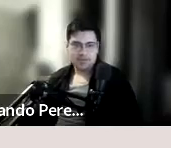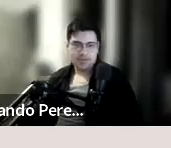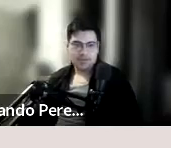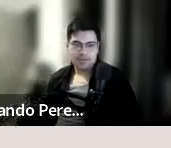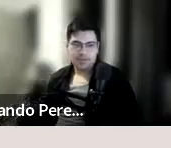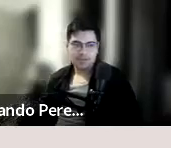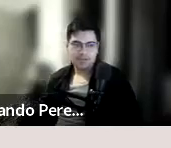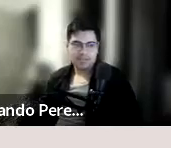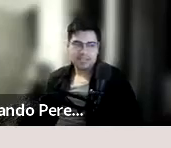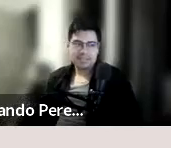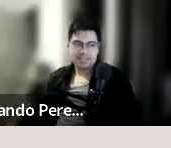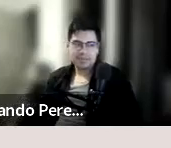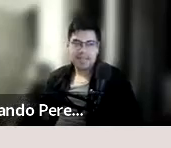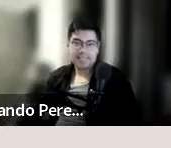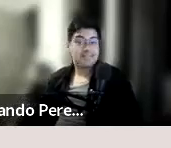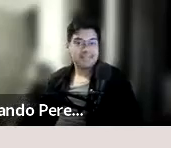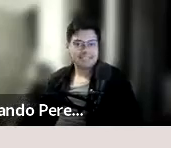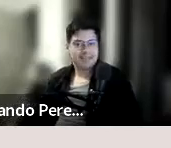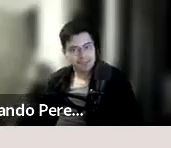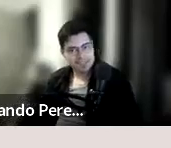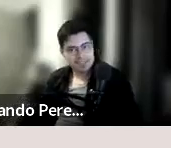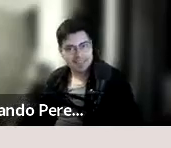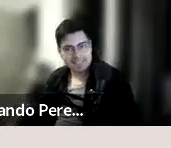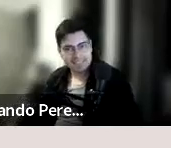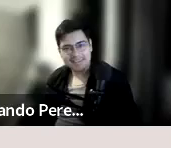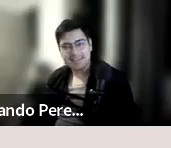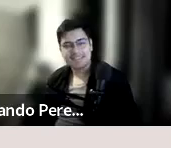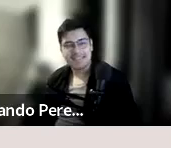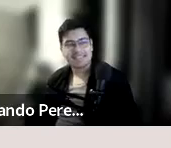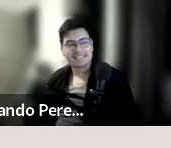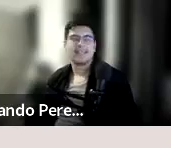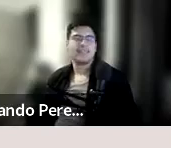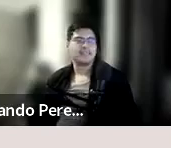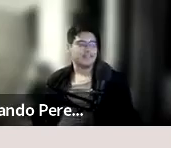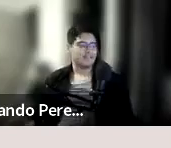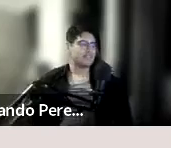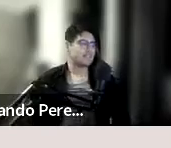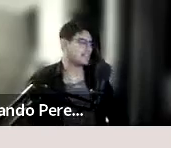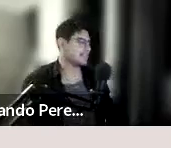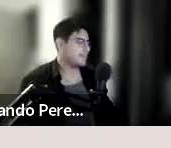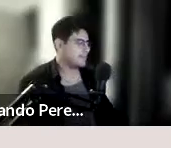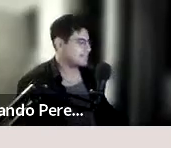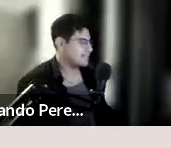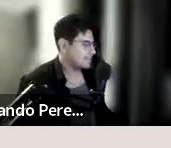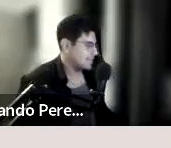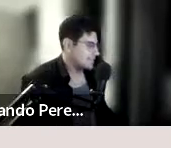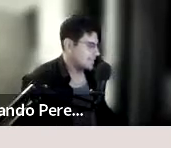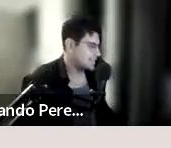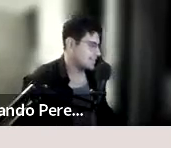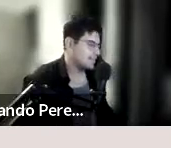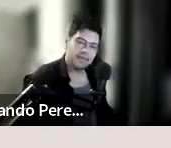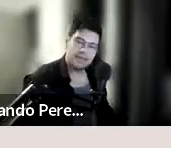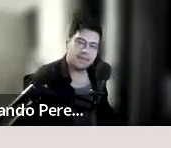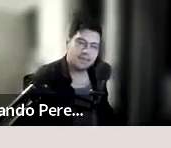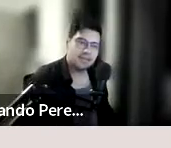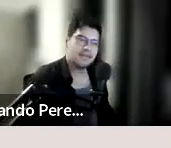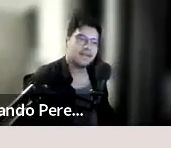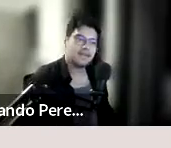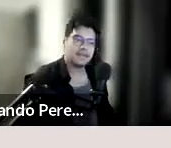Oh, no siento las llaves. How do you say that in English? Alexa, ¿no sientes las llaves? ¿Qué dices?